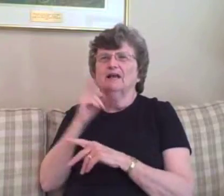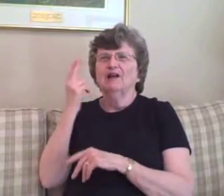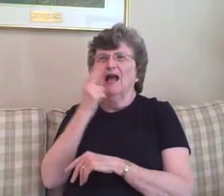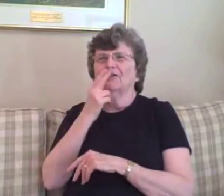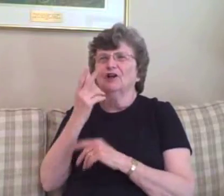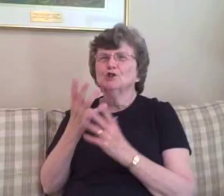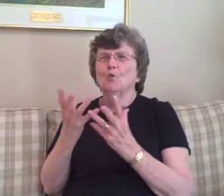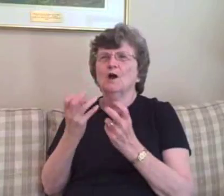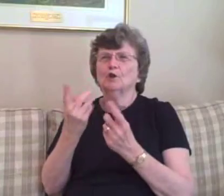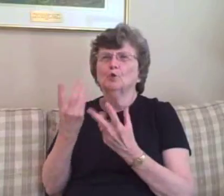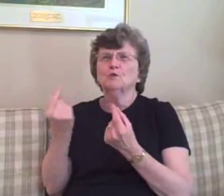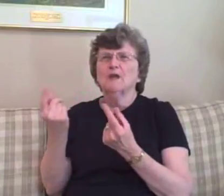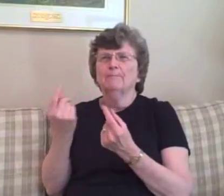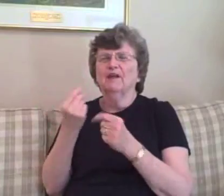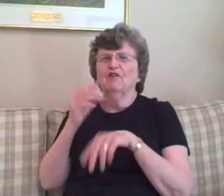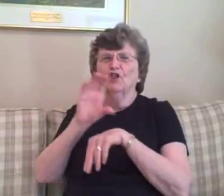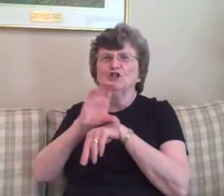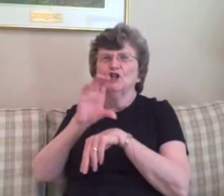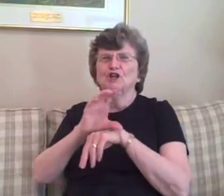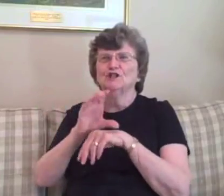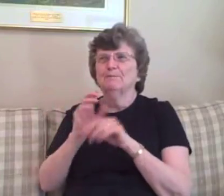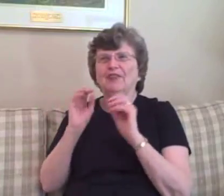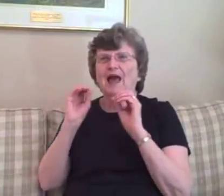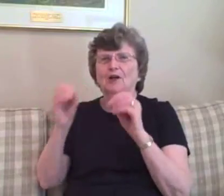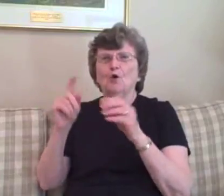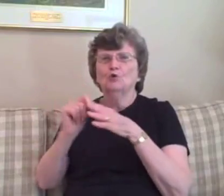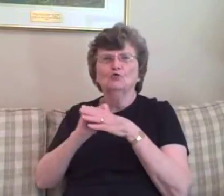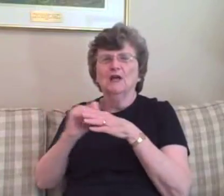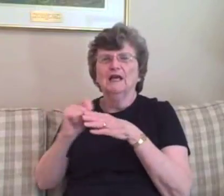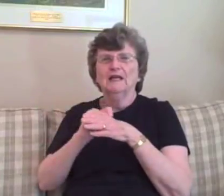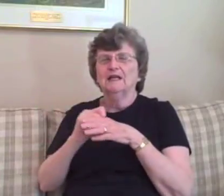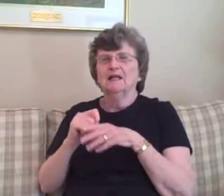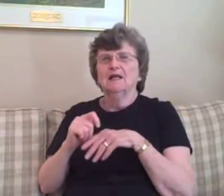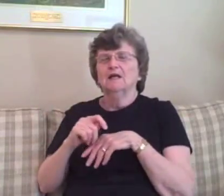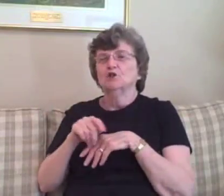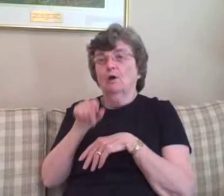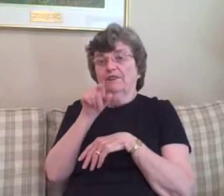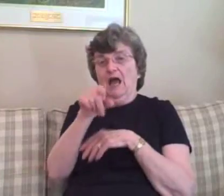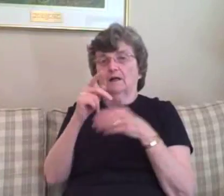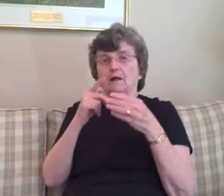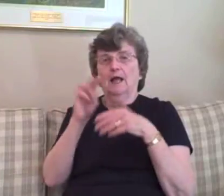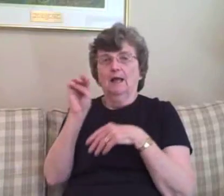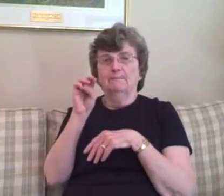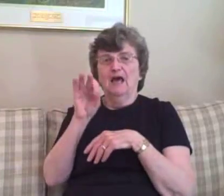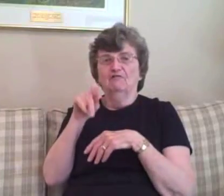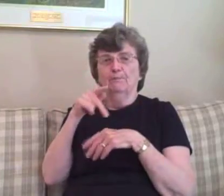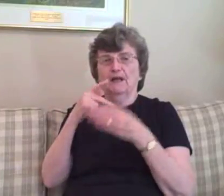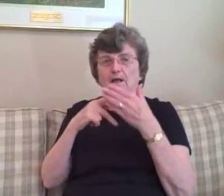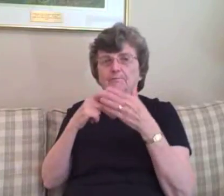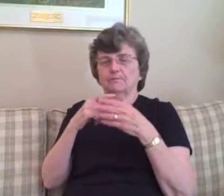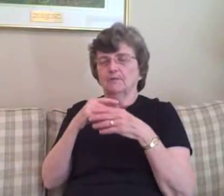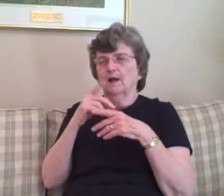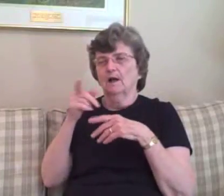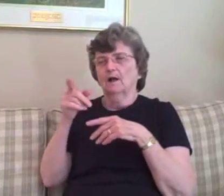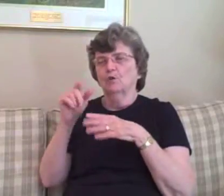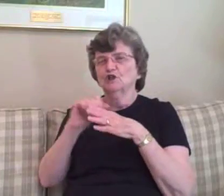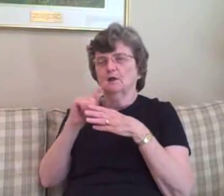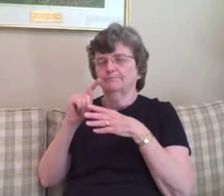There were so many deaf Catholic people that wanted to work in the church but had no formal